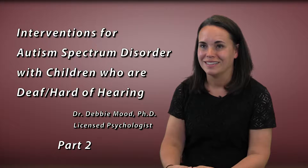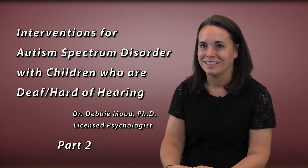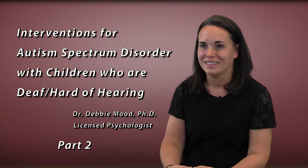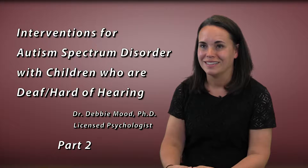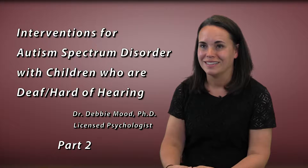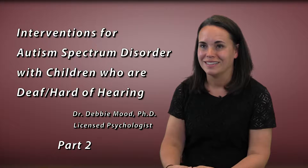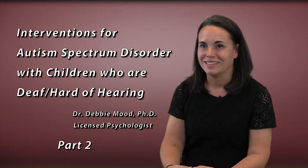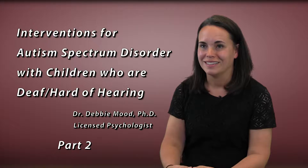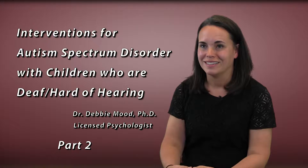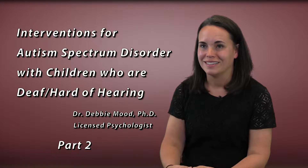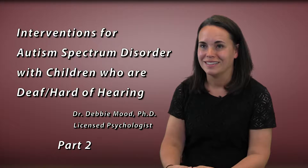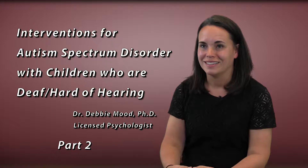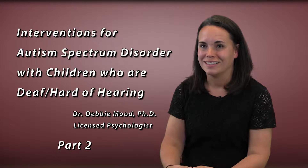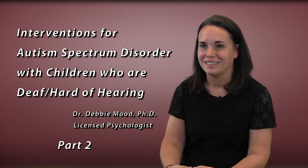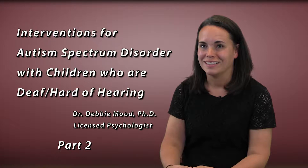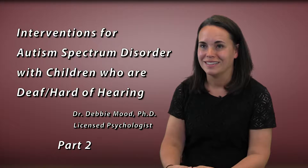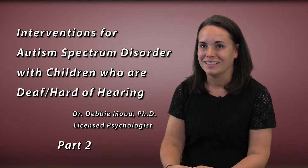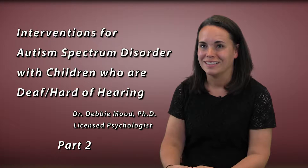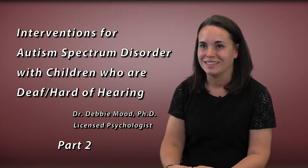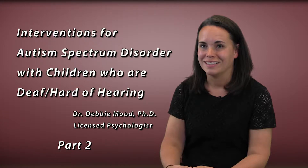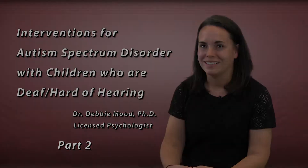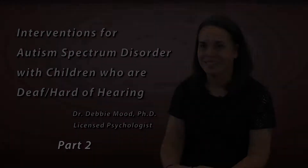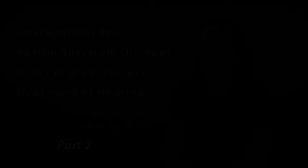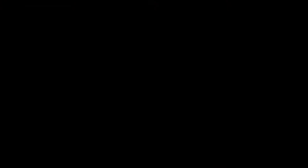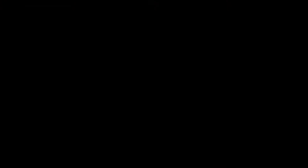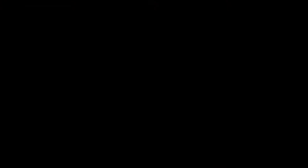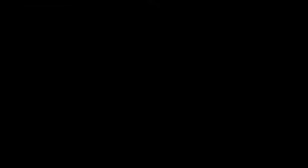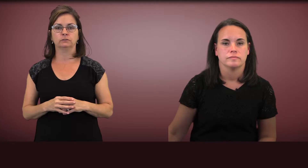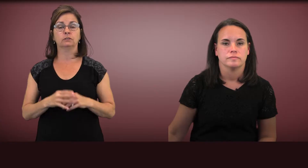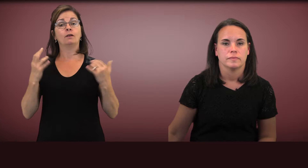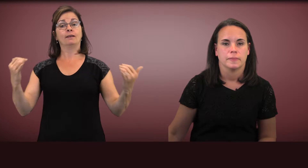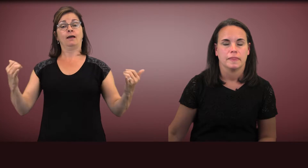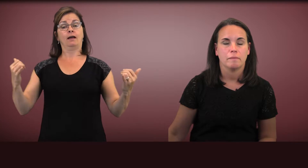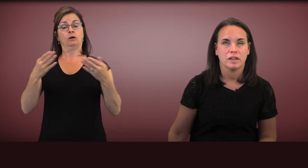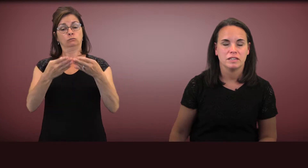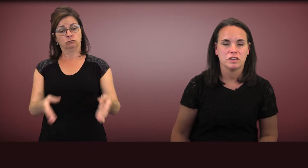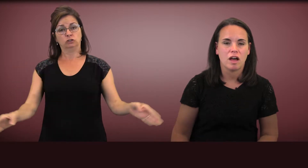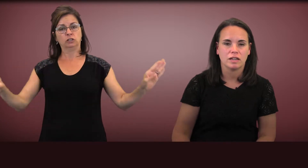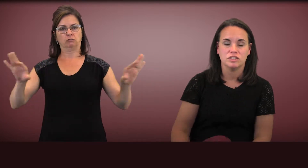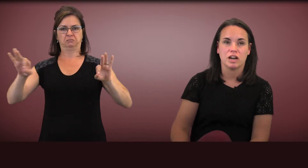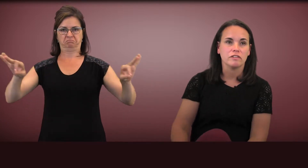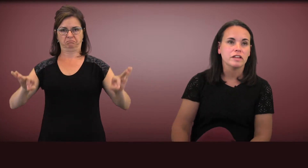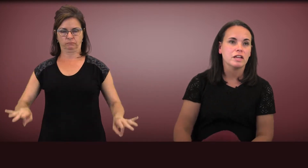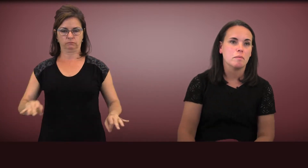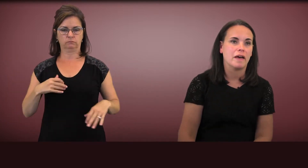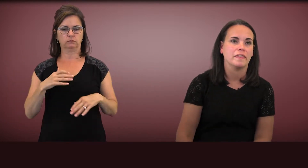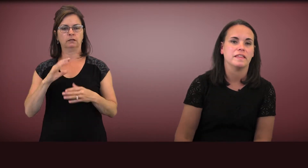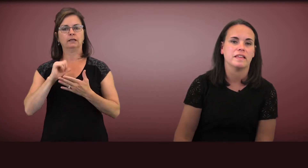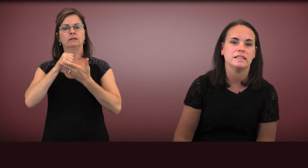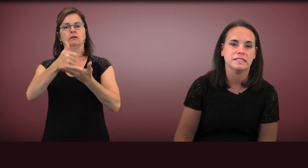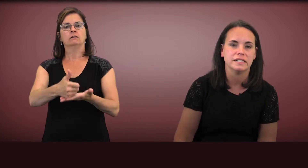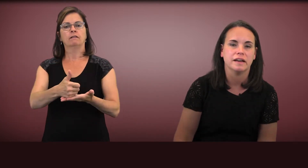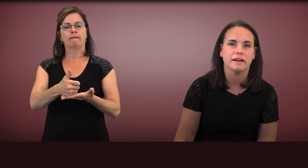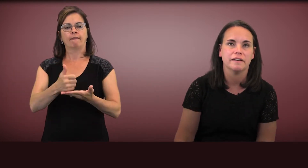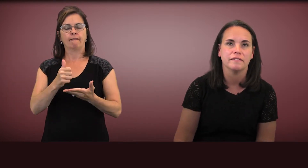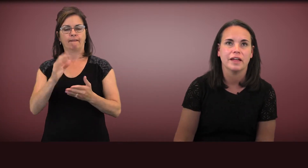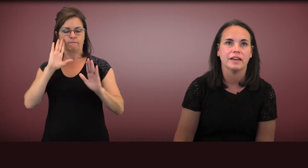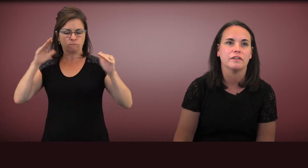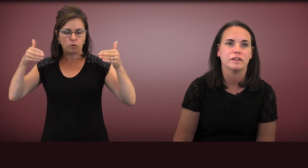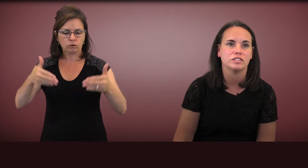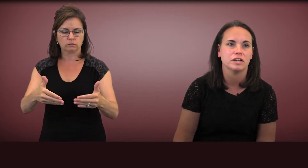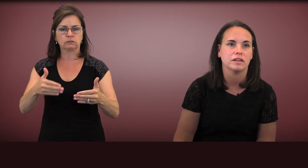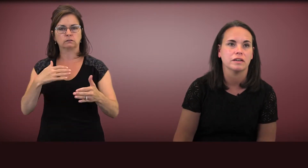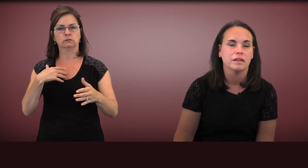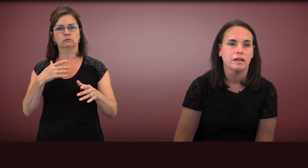in front of a solid background. Captions are below on screen. Part 2. I'm going to talk generally about this idea of